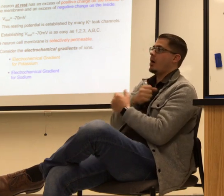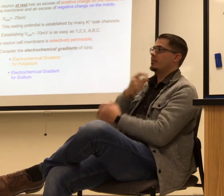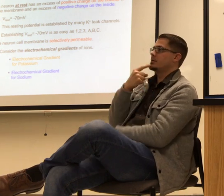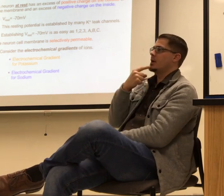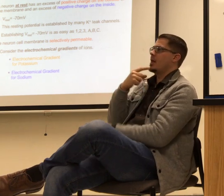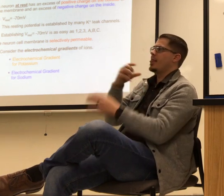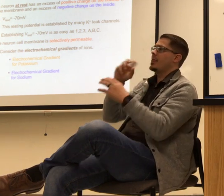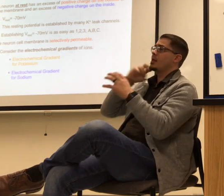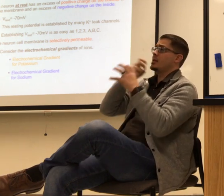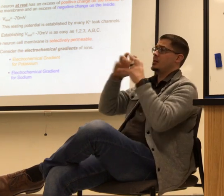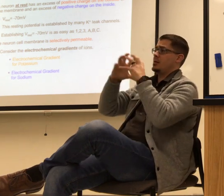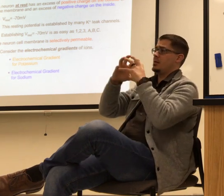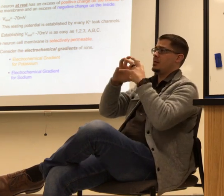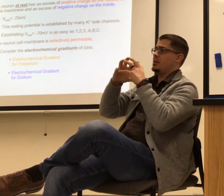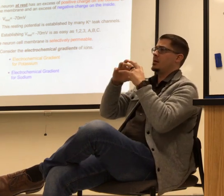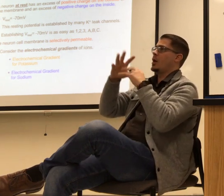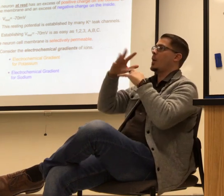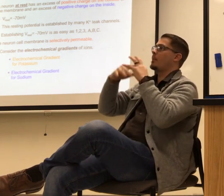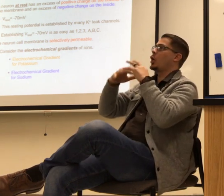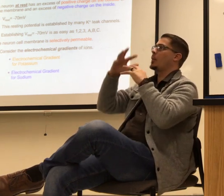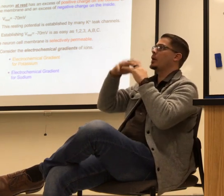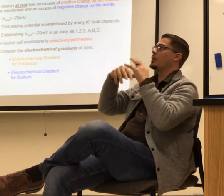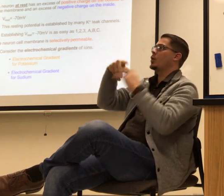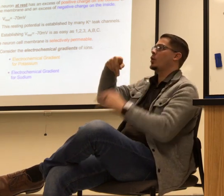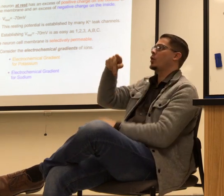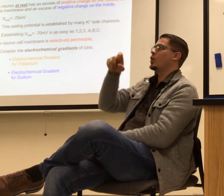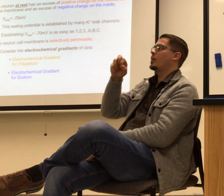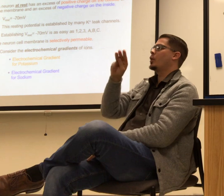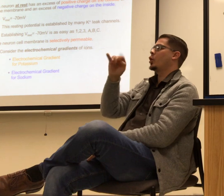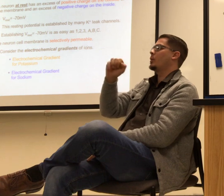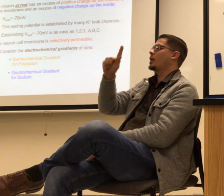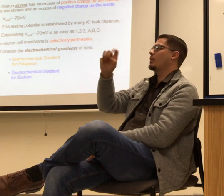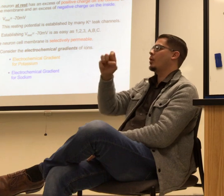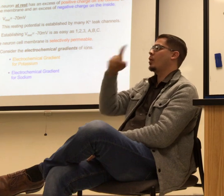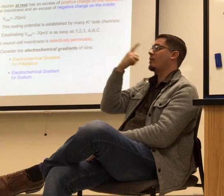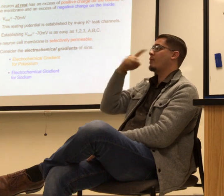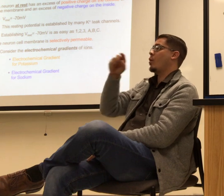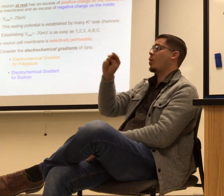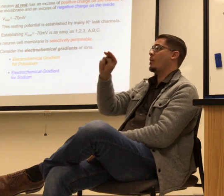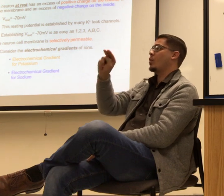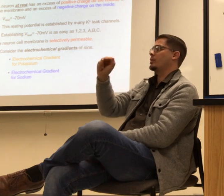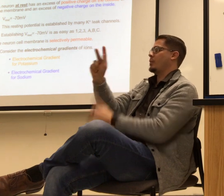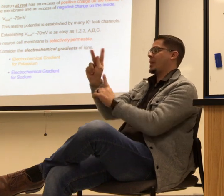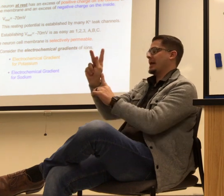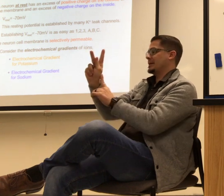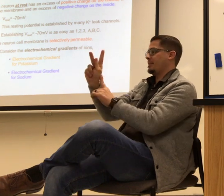these cells are permeable to potassium.